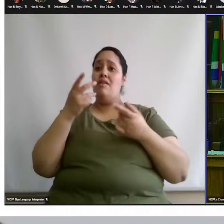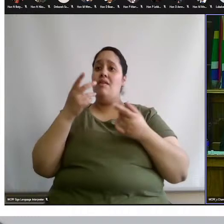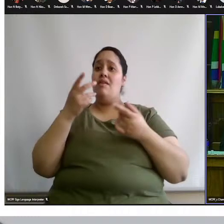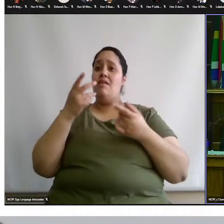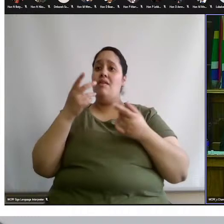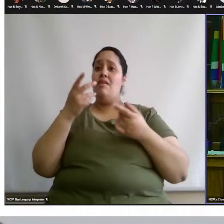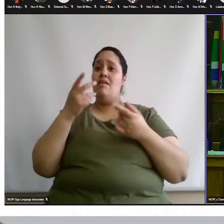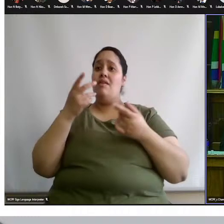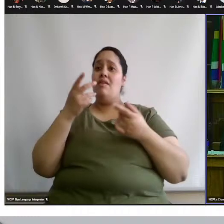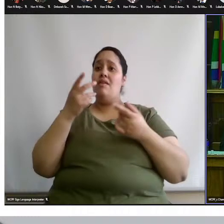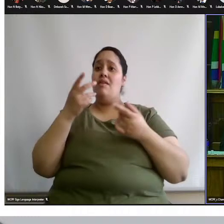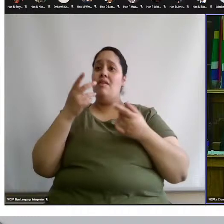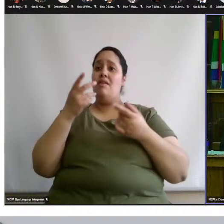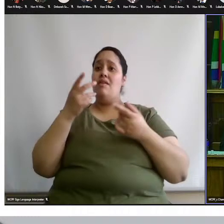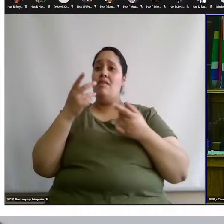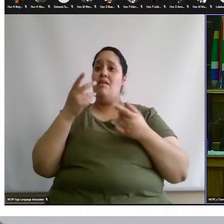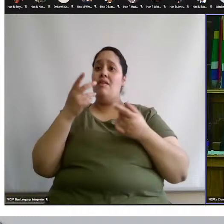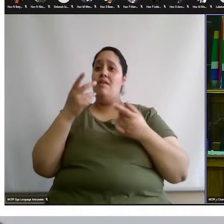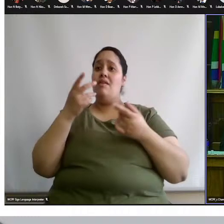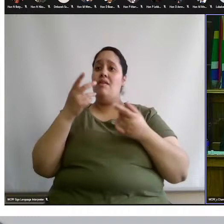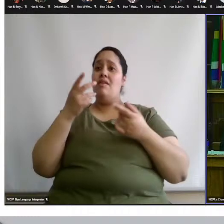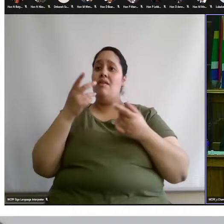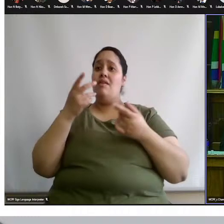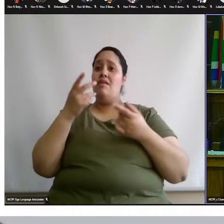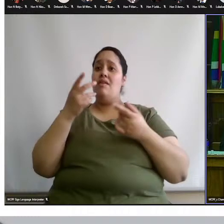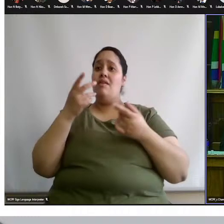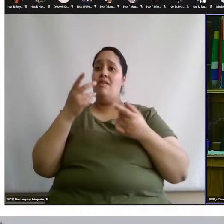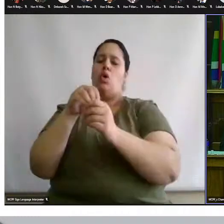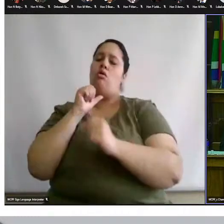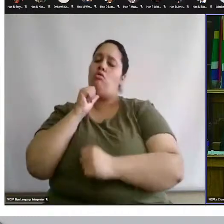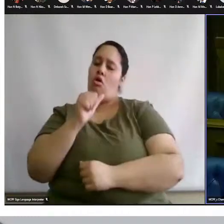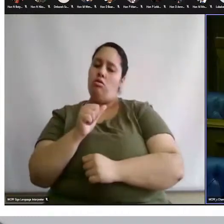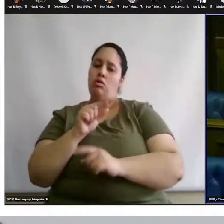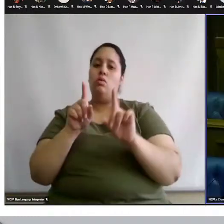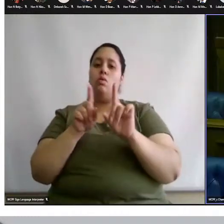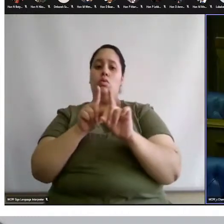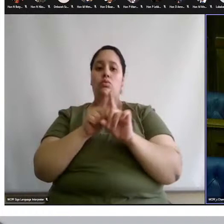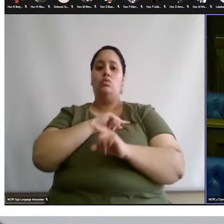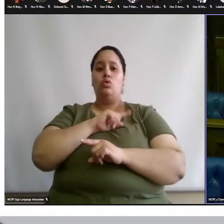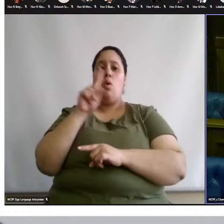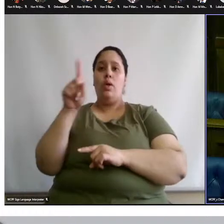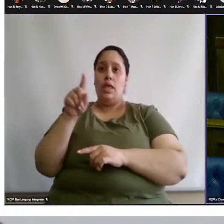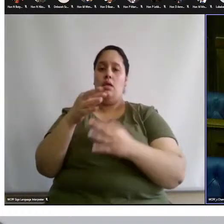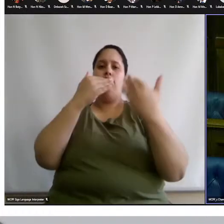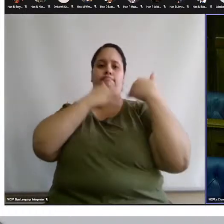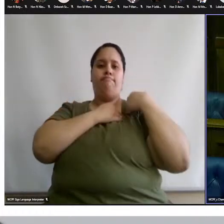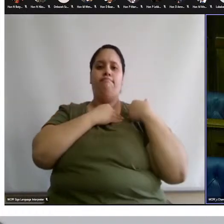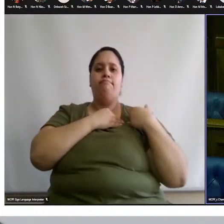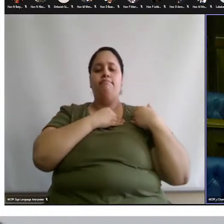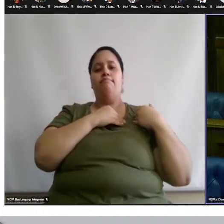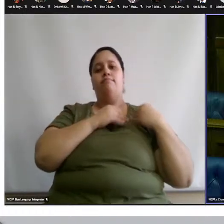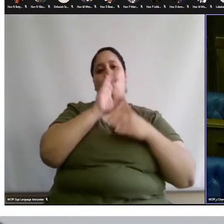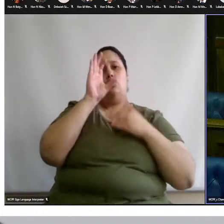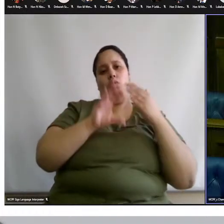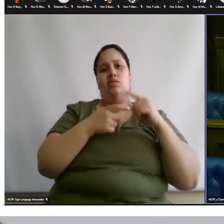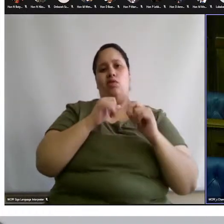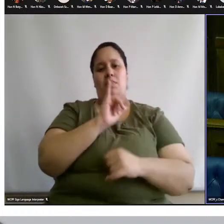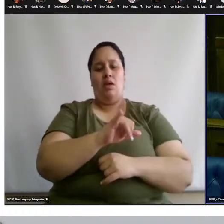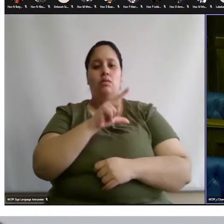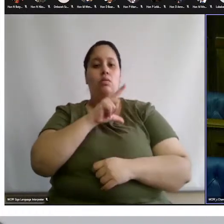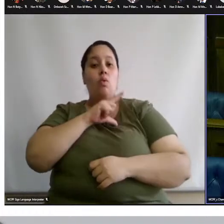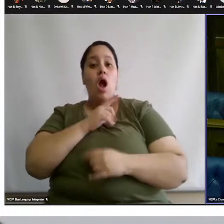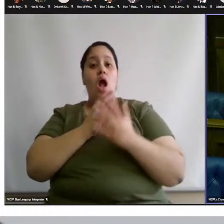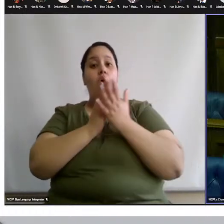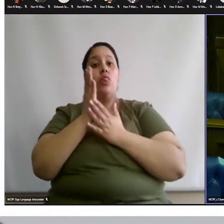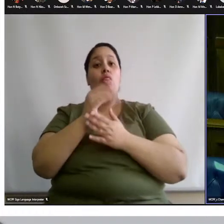hope you, Speaker, don't join that application, and I hope he bears the costs of such an application, because through you, the